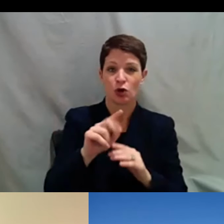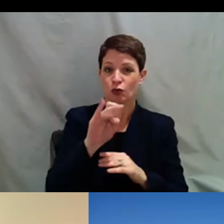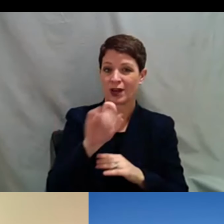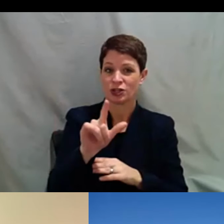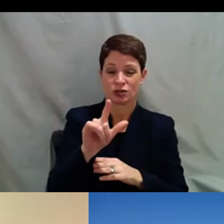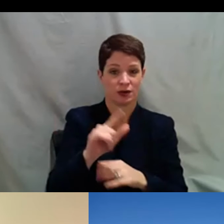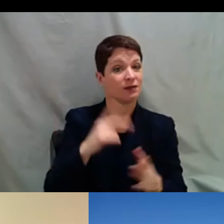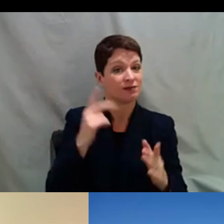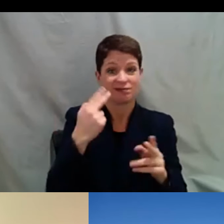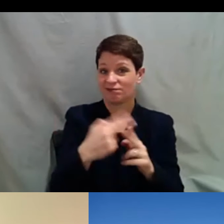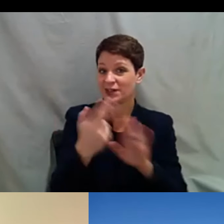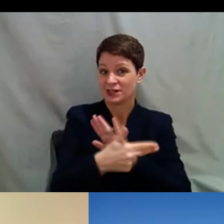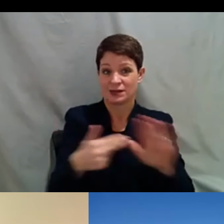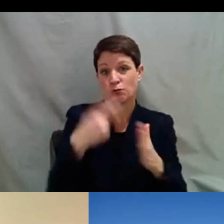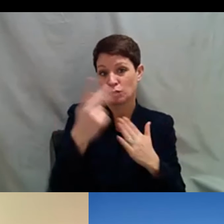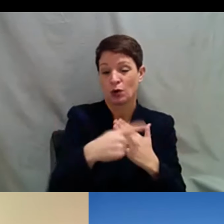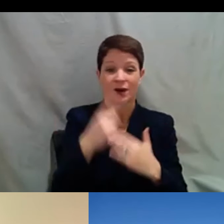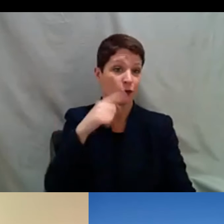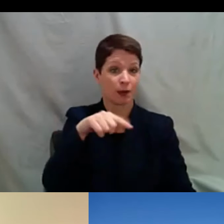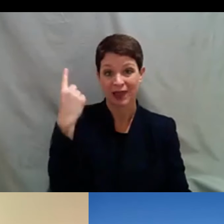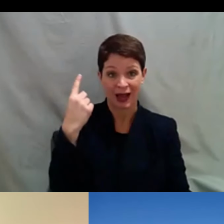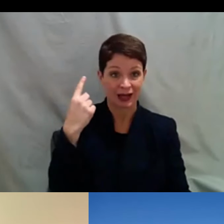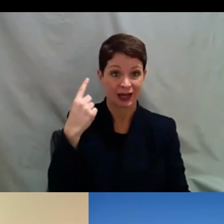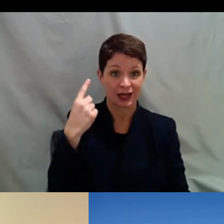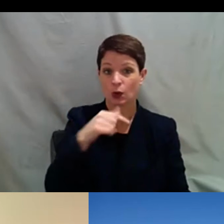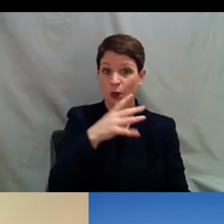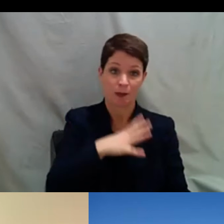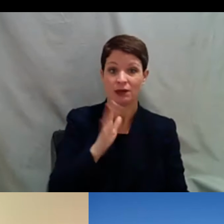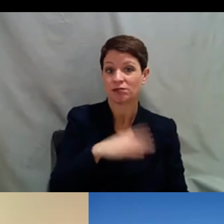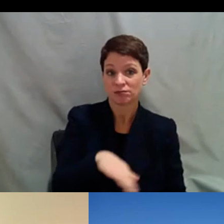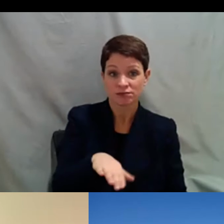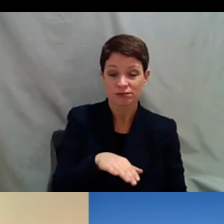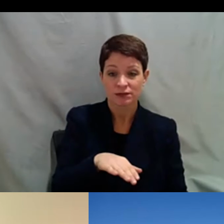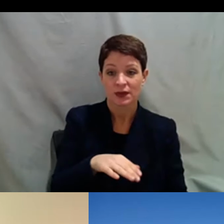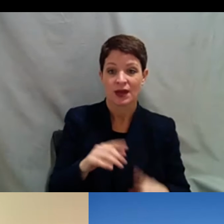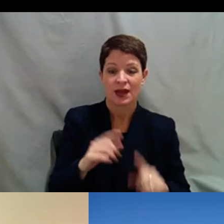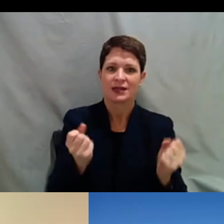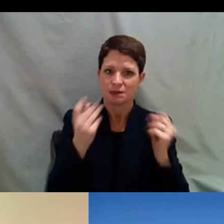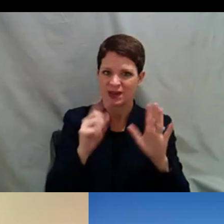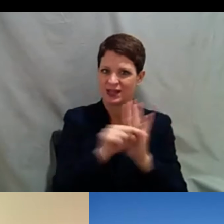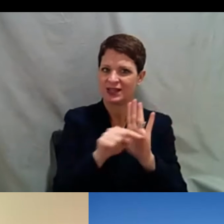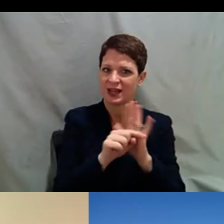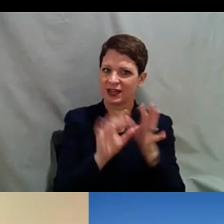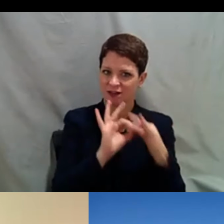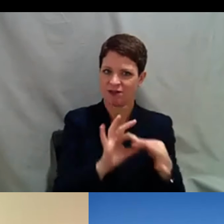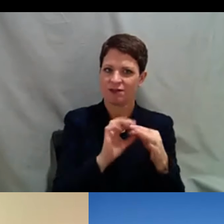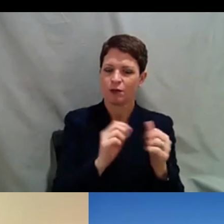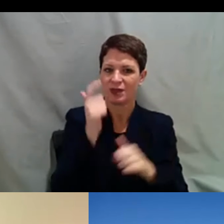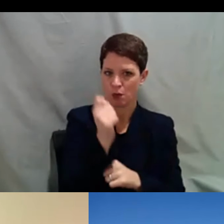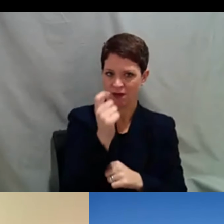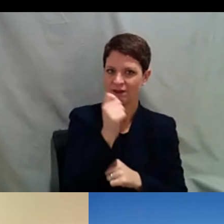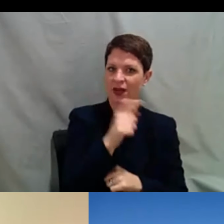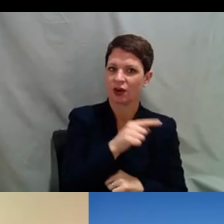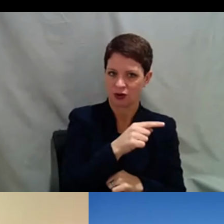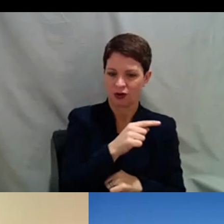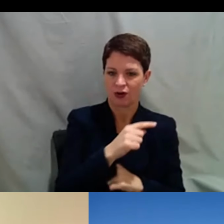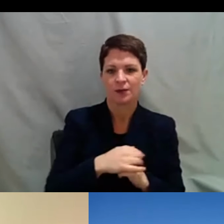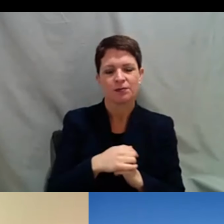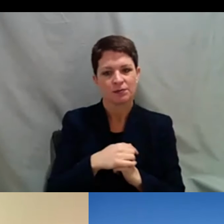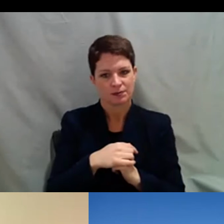a program, right, for Black women and has many negative associations attached with it. And I think